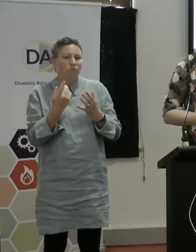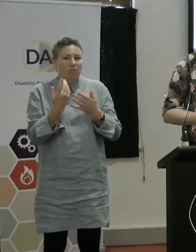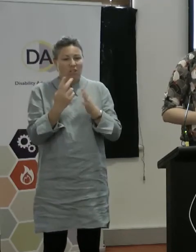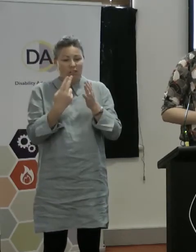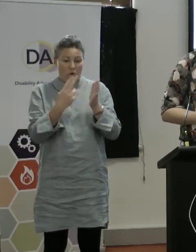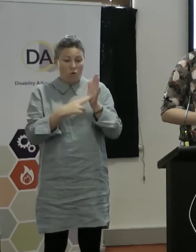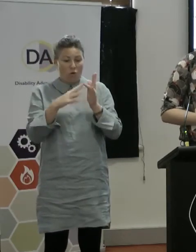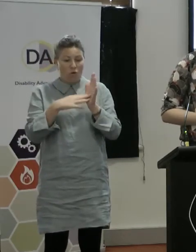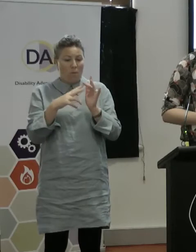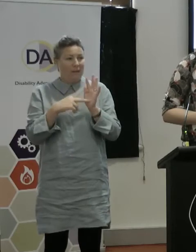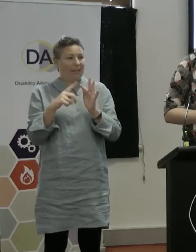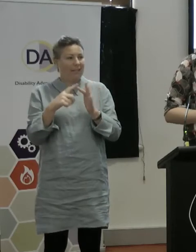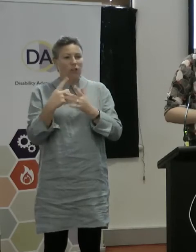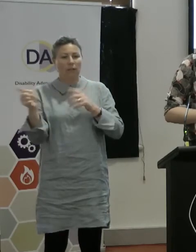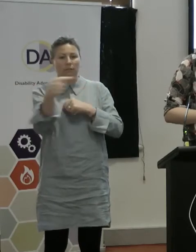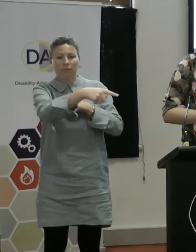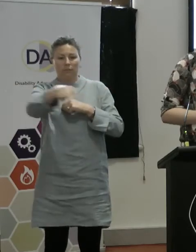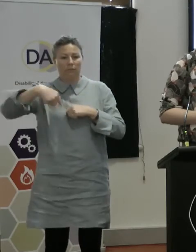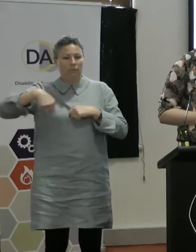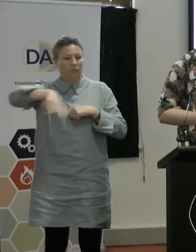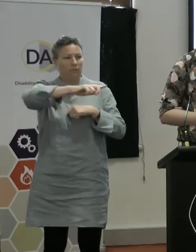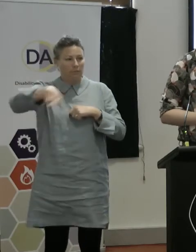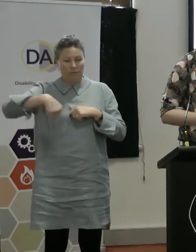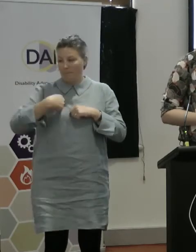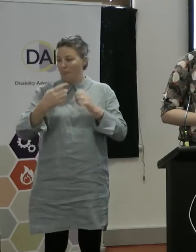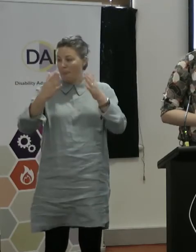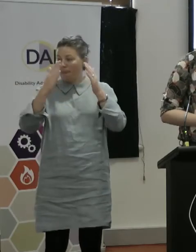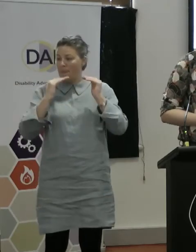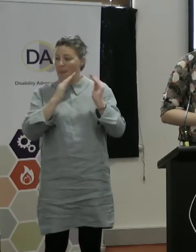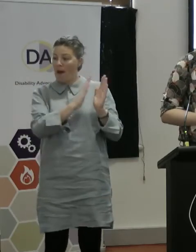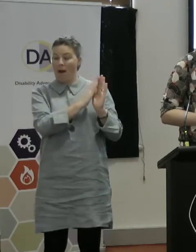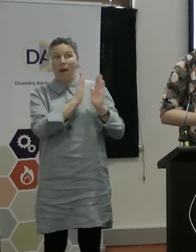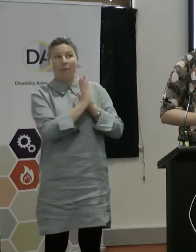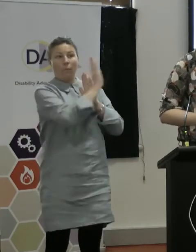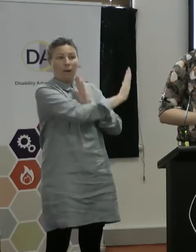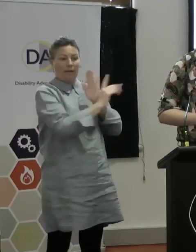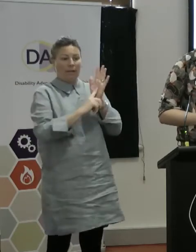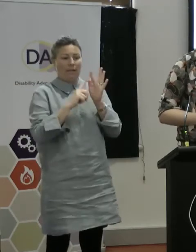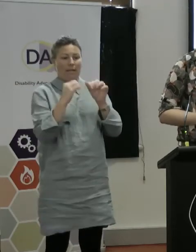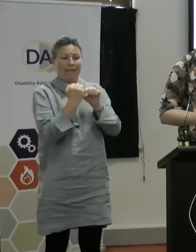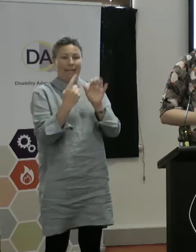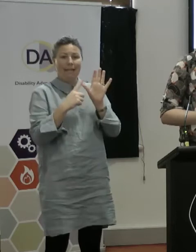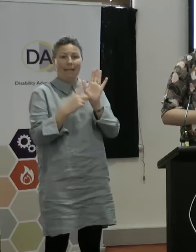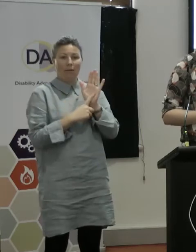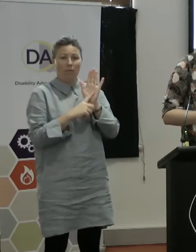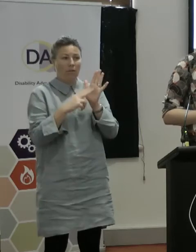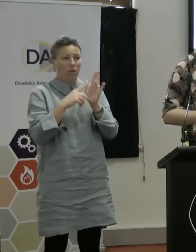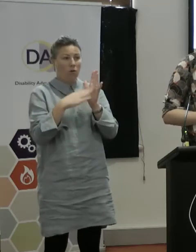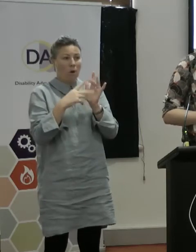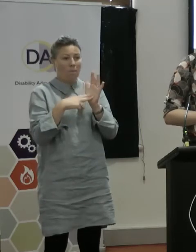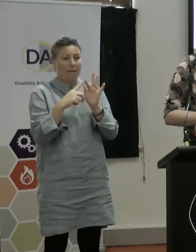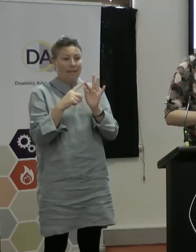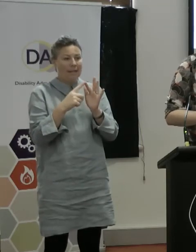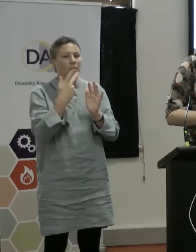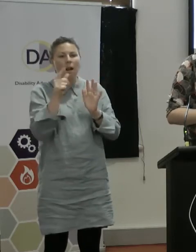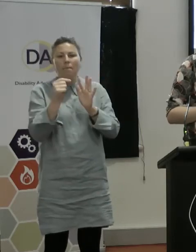clients. The other nominee is a legal nominee, and that's a substituted decision maker. If a person has a power